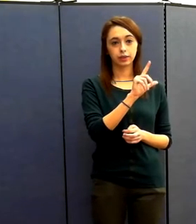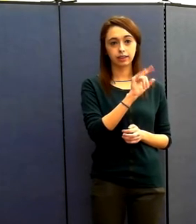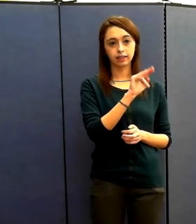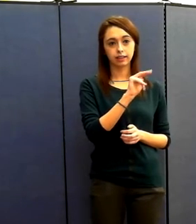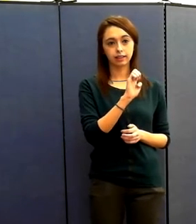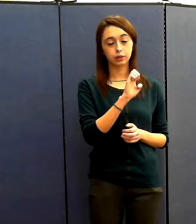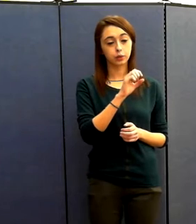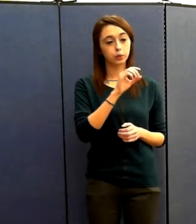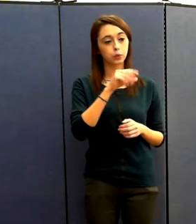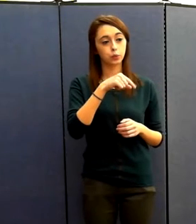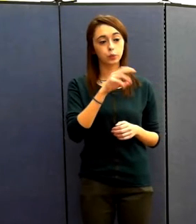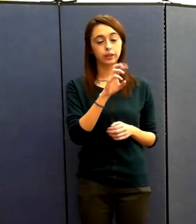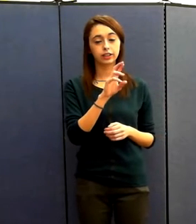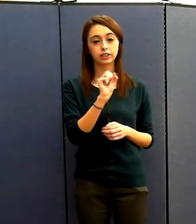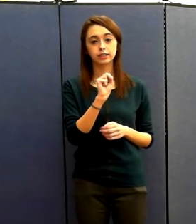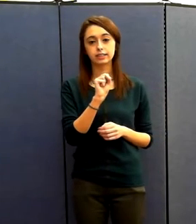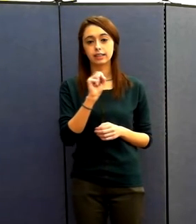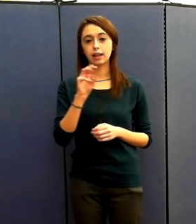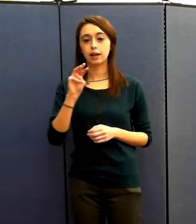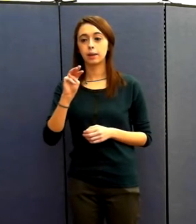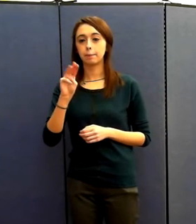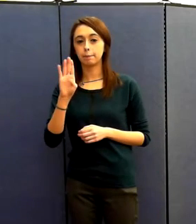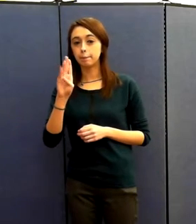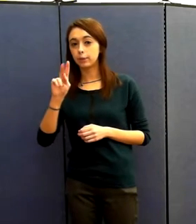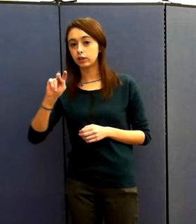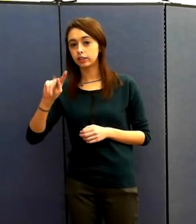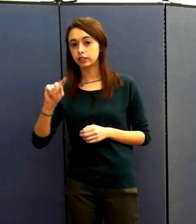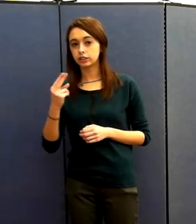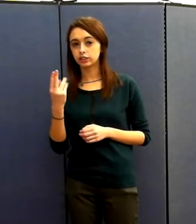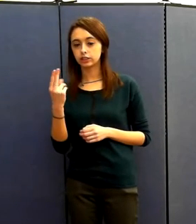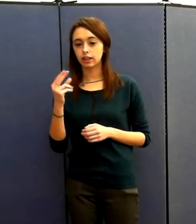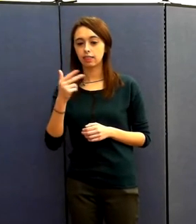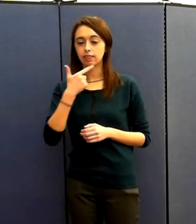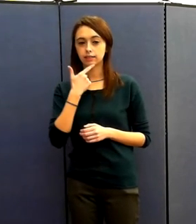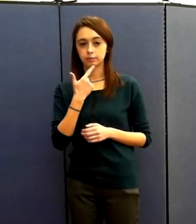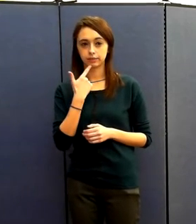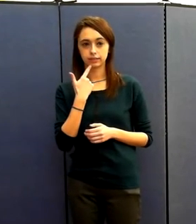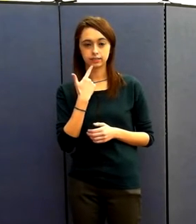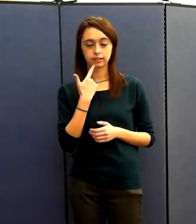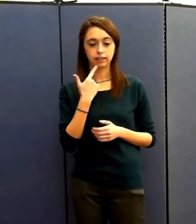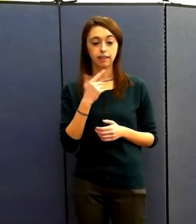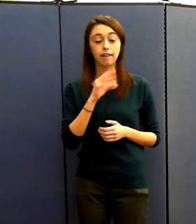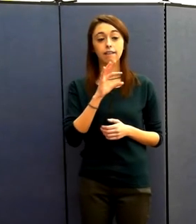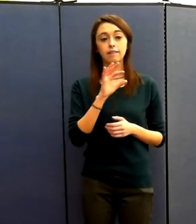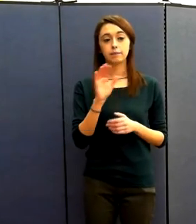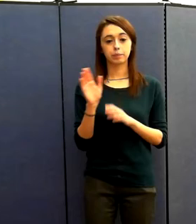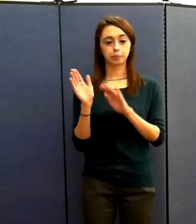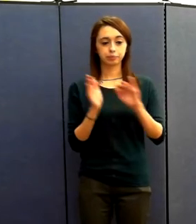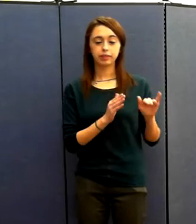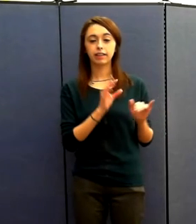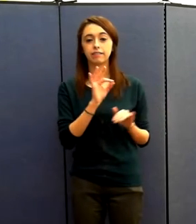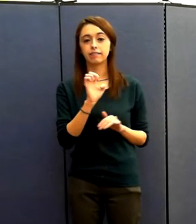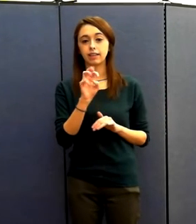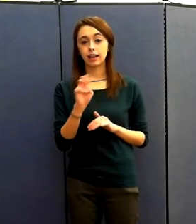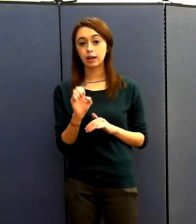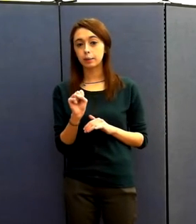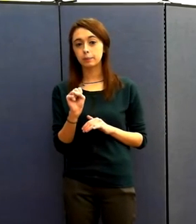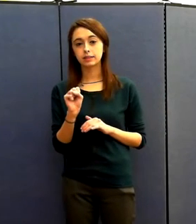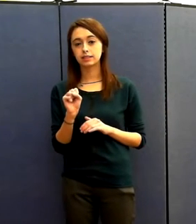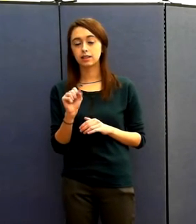interacting with the outside, more mainstream culture, femmes not only have to worry about violence from